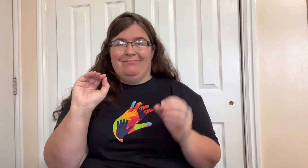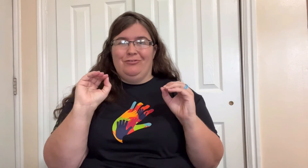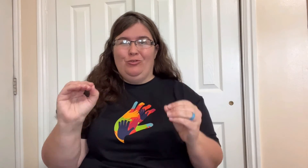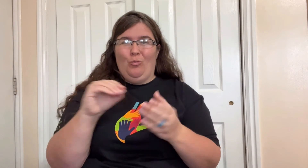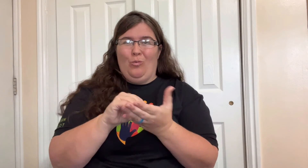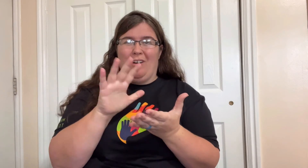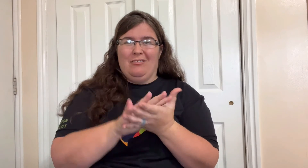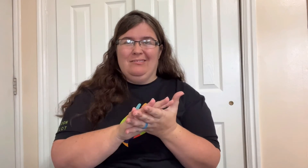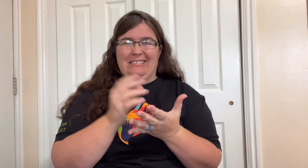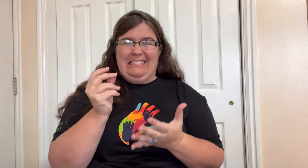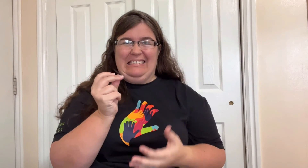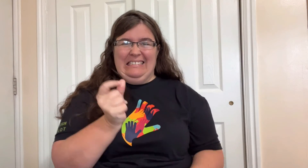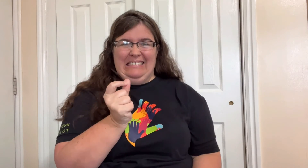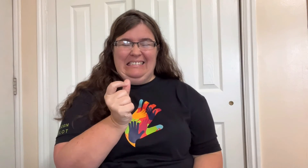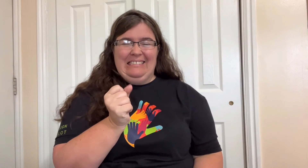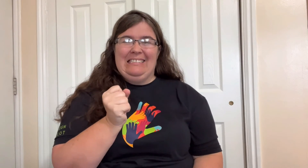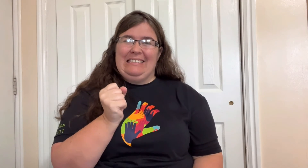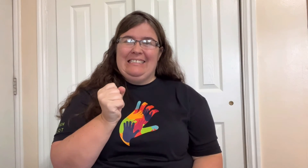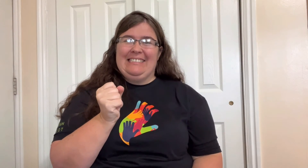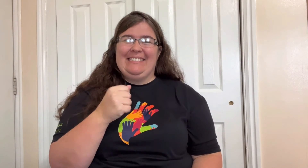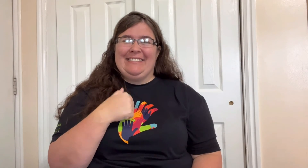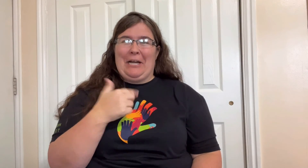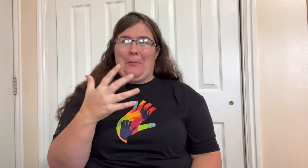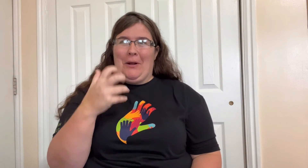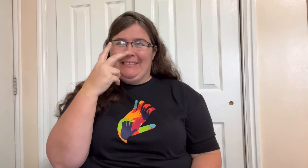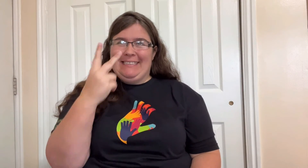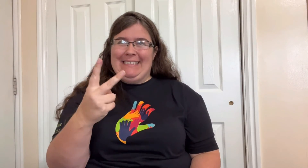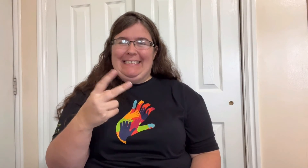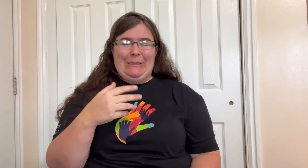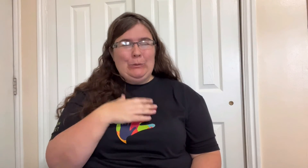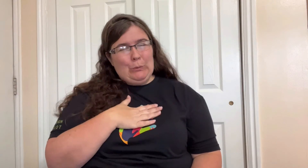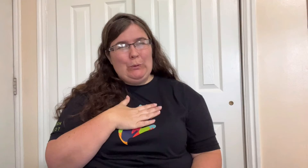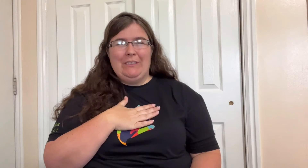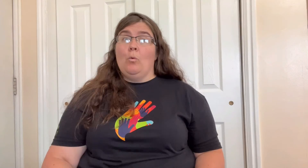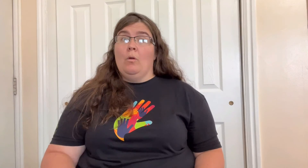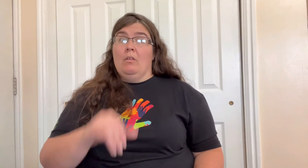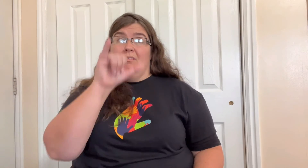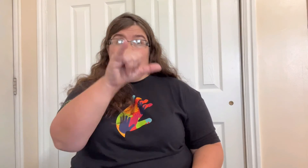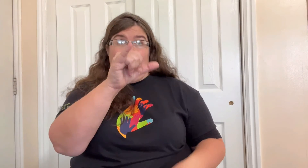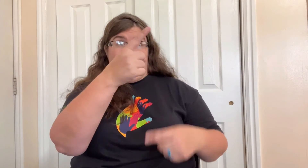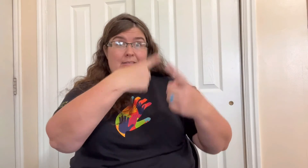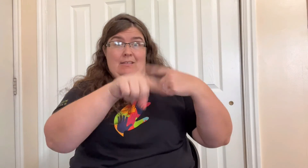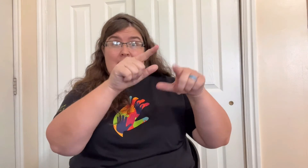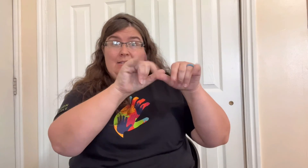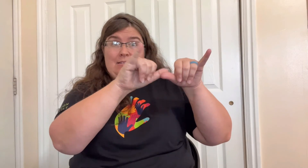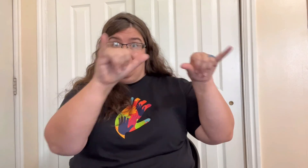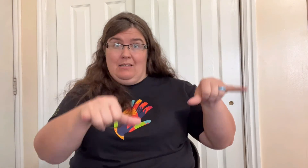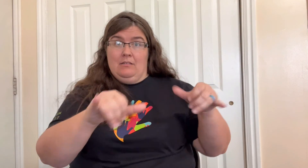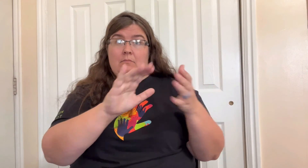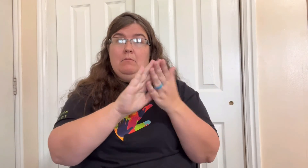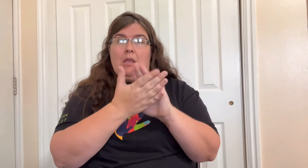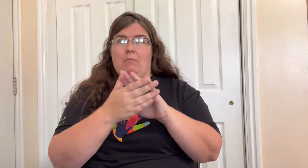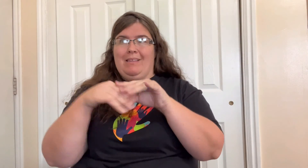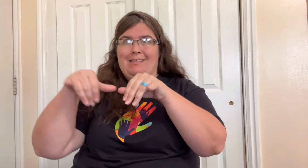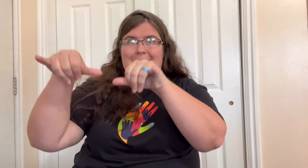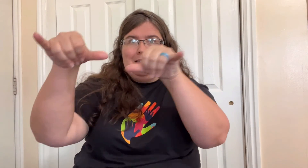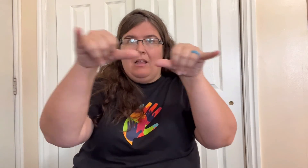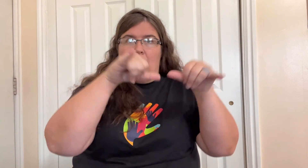We have no idea because we have no records. It kills me. I want to see them so bad. But that sign system became